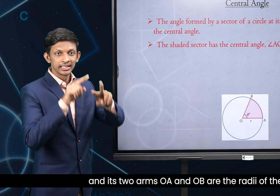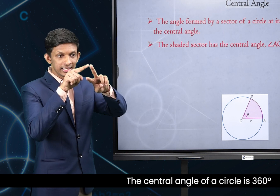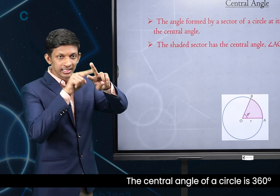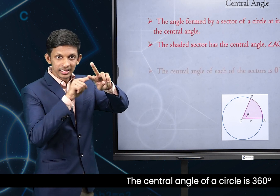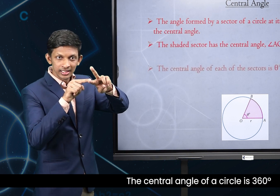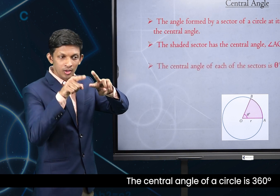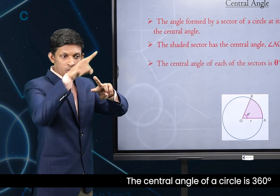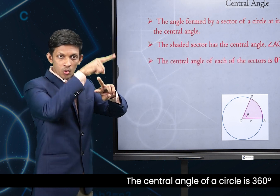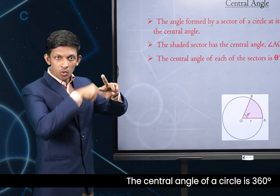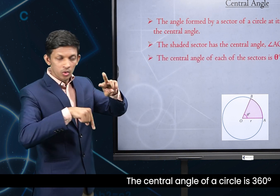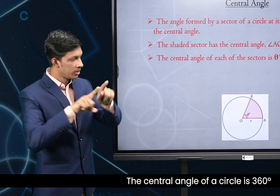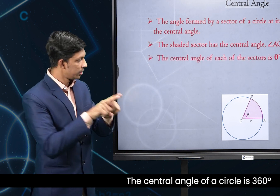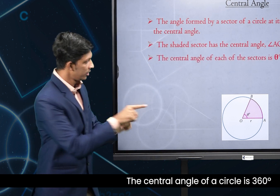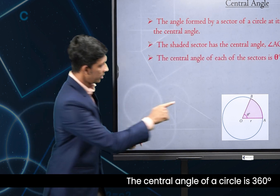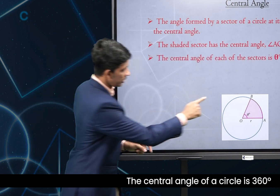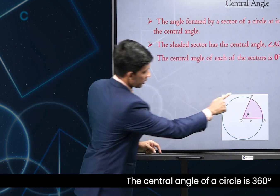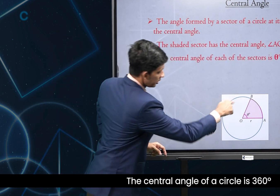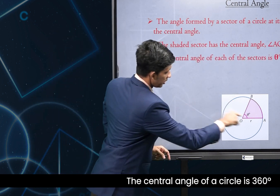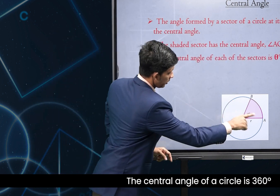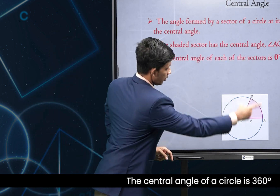The central angle of a circle is 360 degrees.